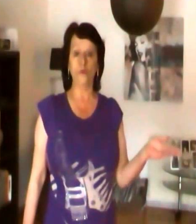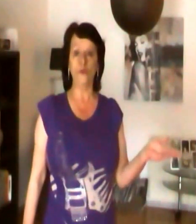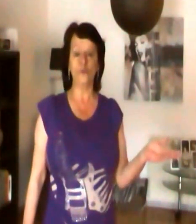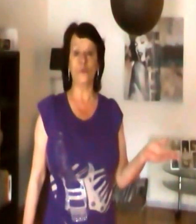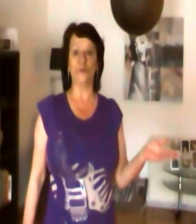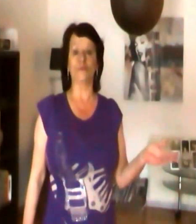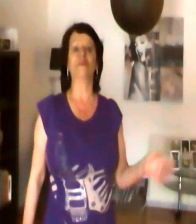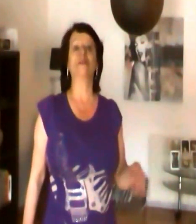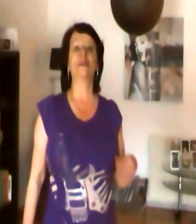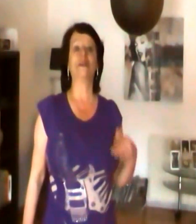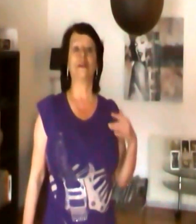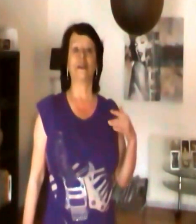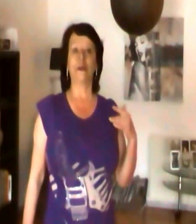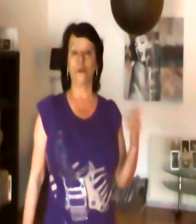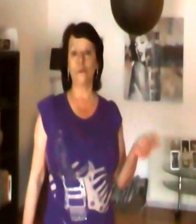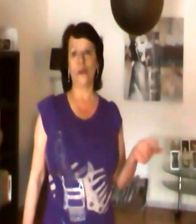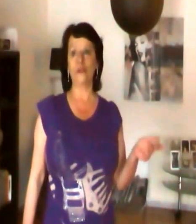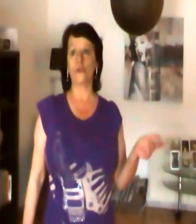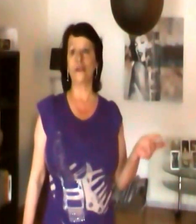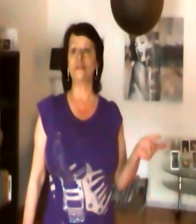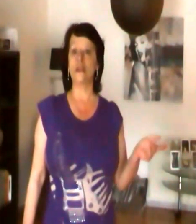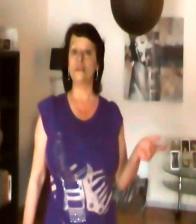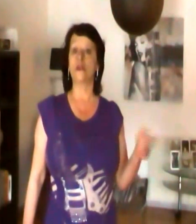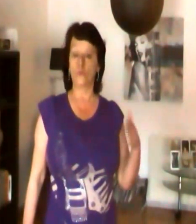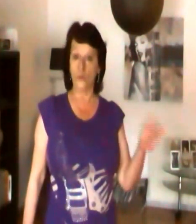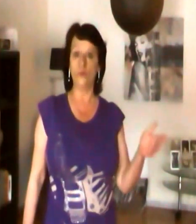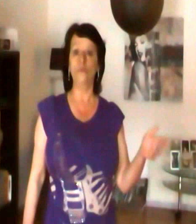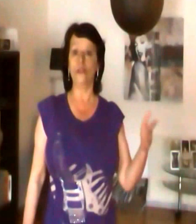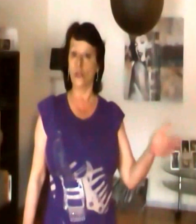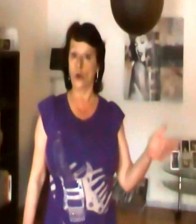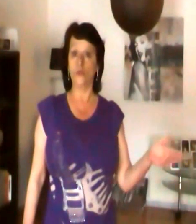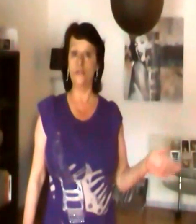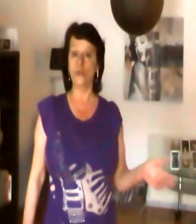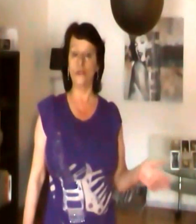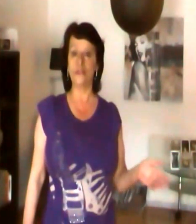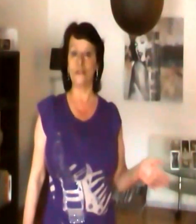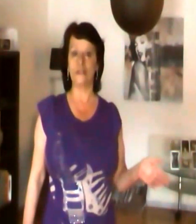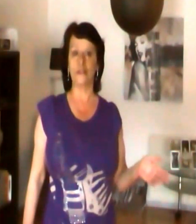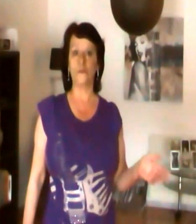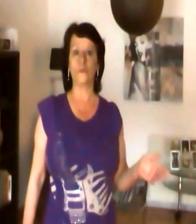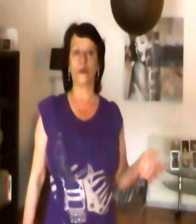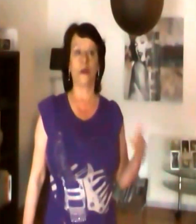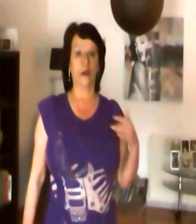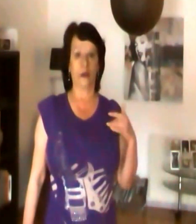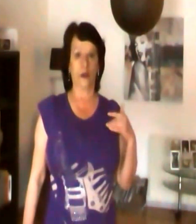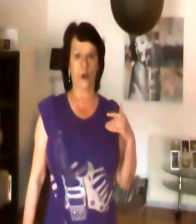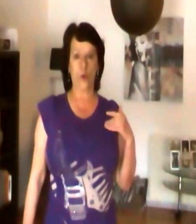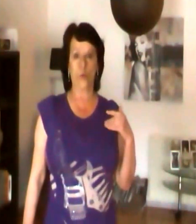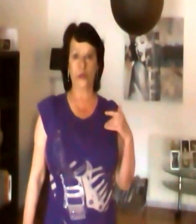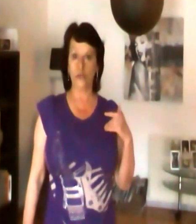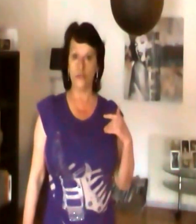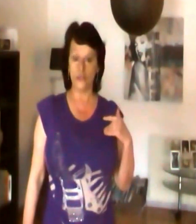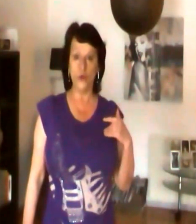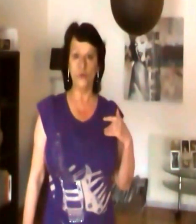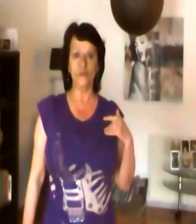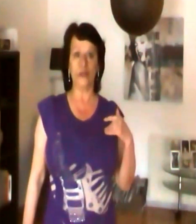you want me to prove? William Lane Craig says, prove that God does not exist. When he's told